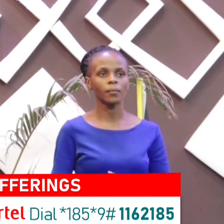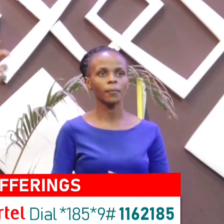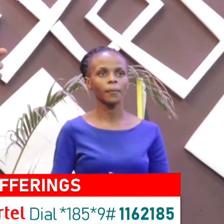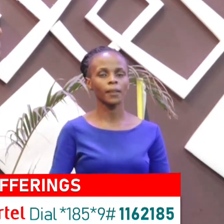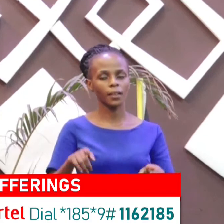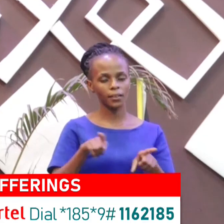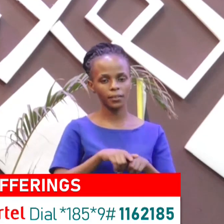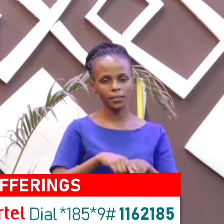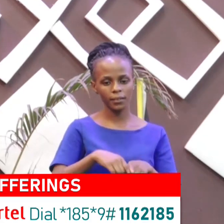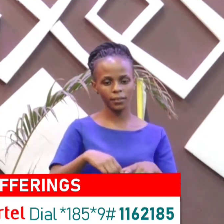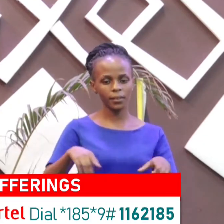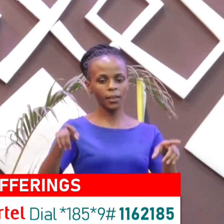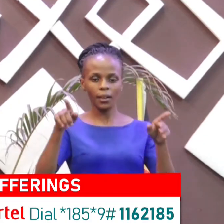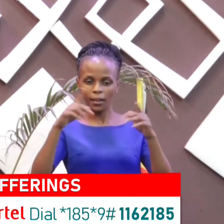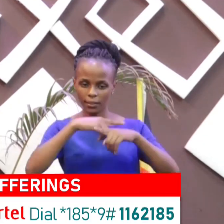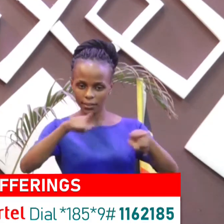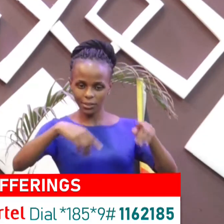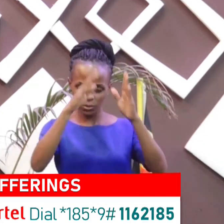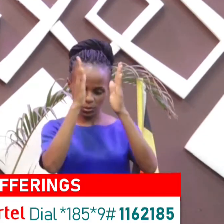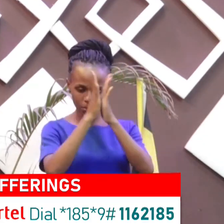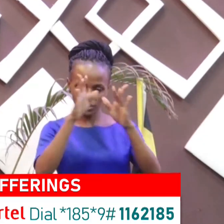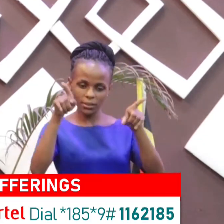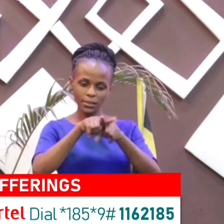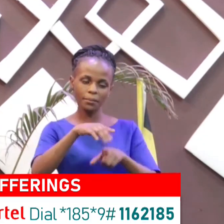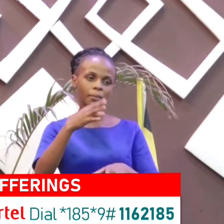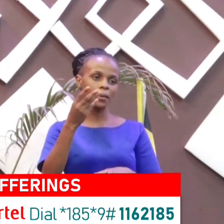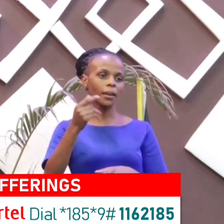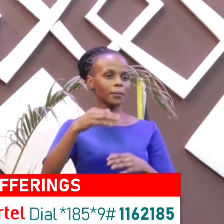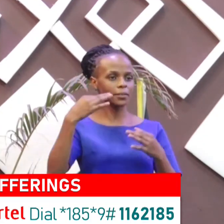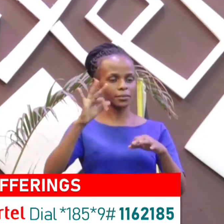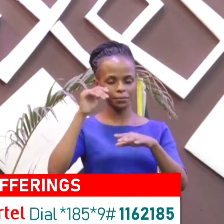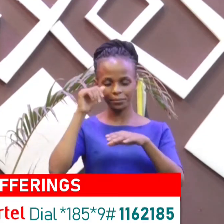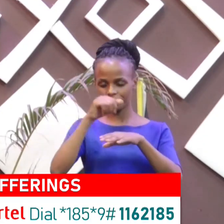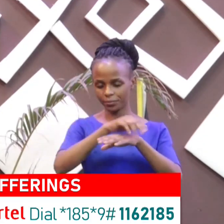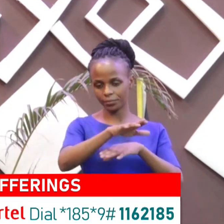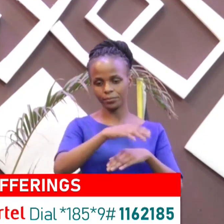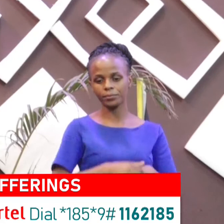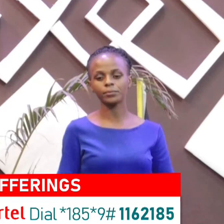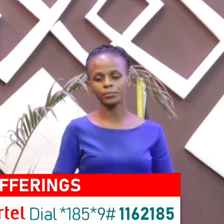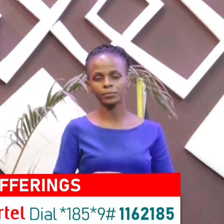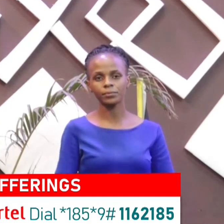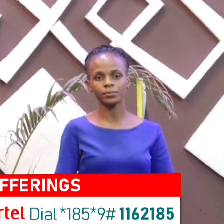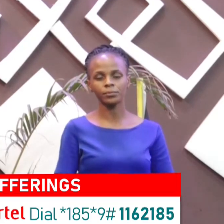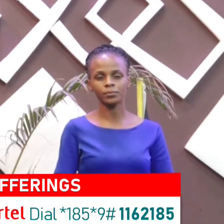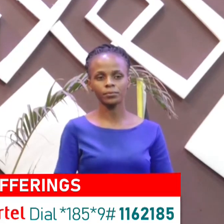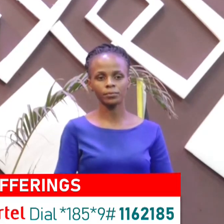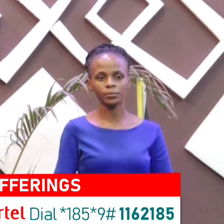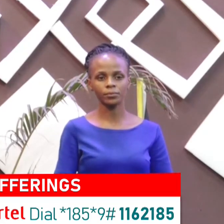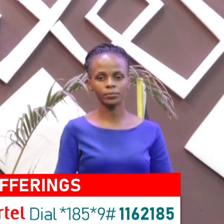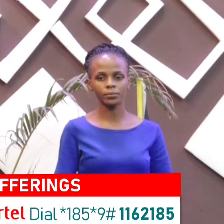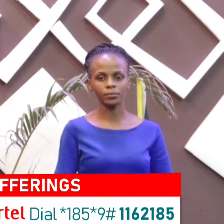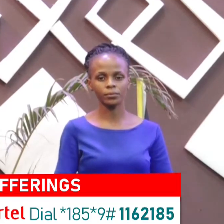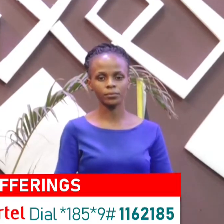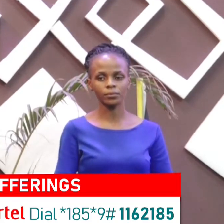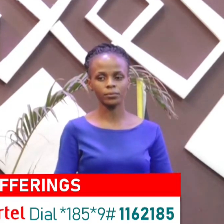Kabona abasabanga nawe kati obo onyize ne zigenda. As the servant of the Lord or priest is praying, you are also